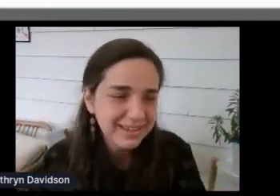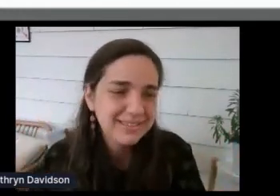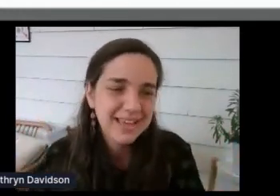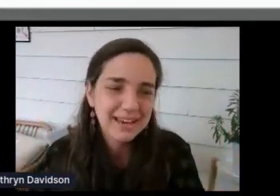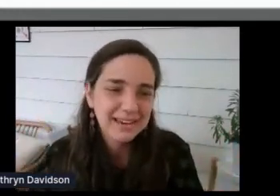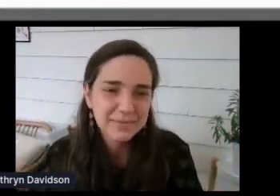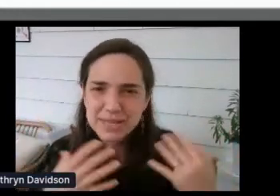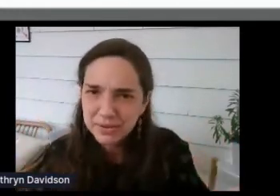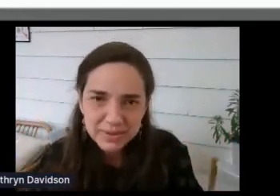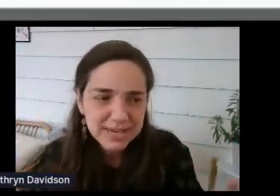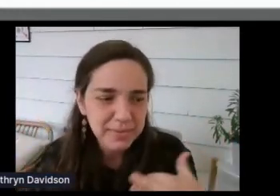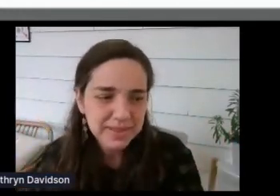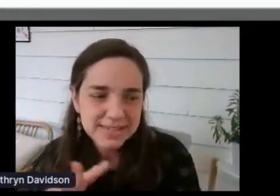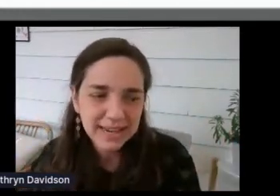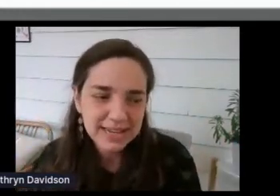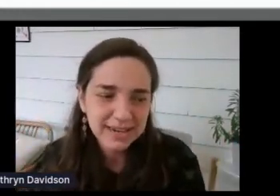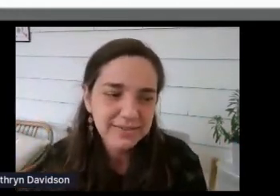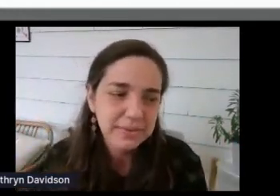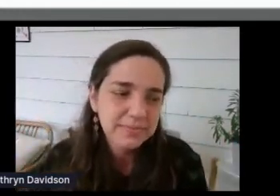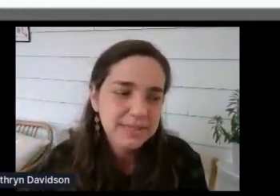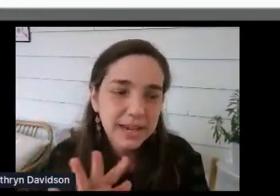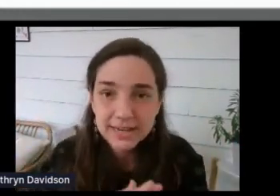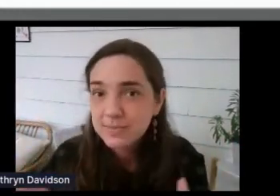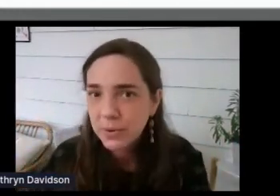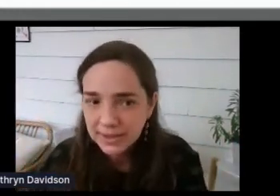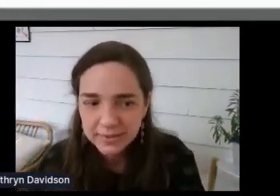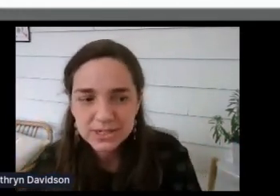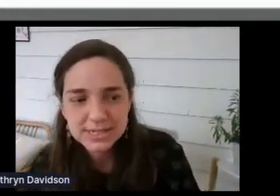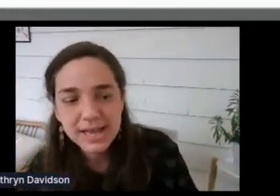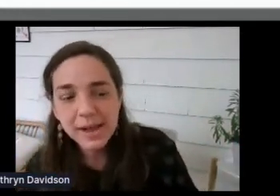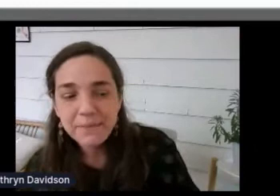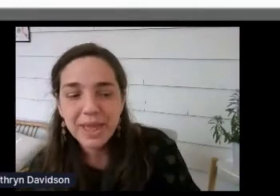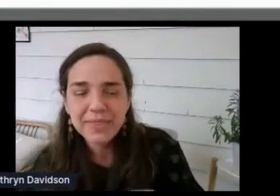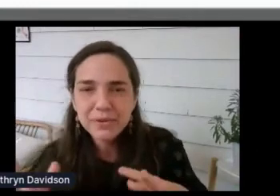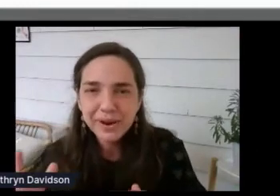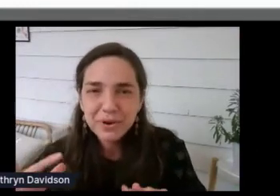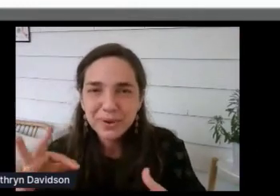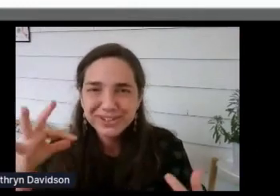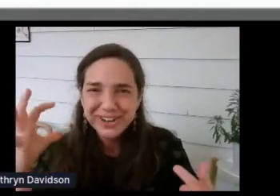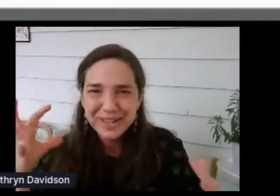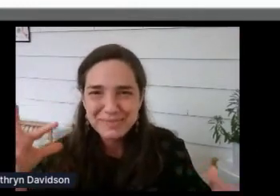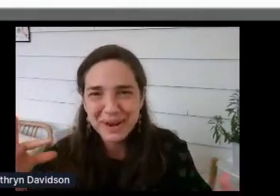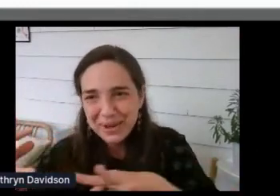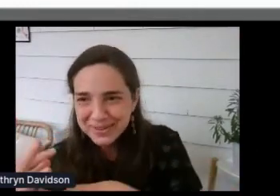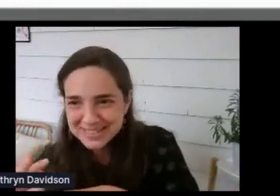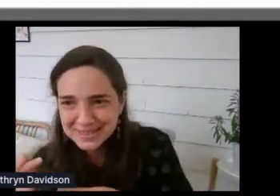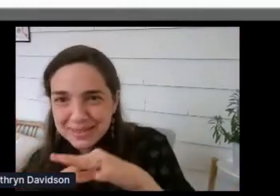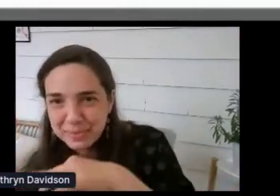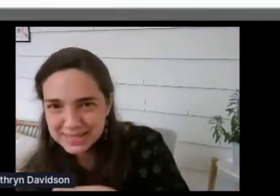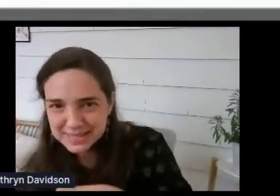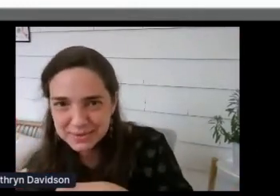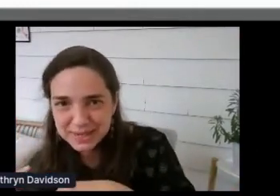survey methods and psycholinguistic methods to get data from signed and spoken languages, and theoretical work trying to think about how the pieces go